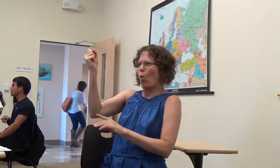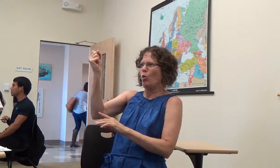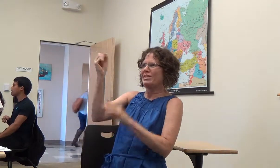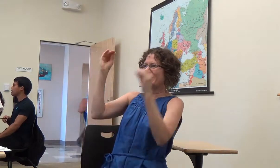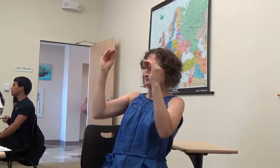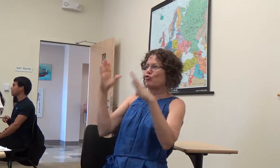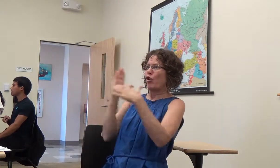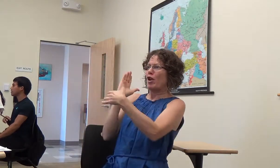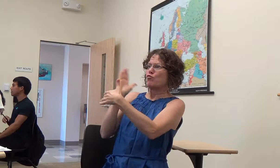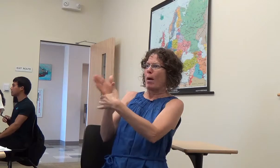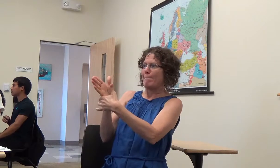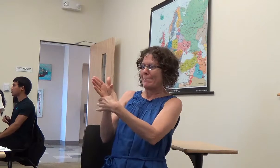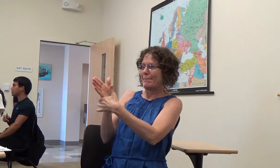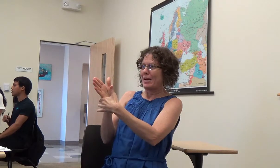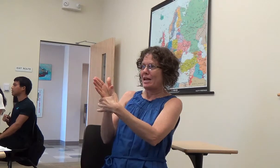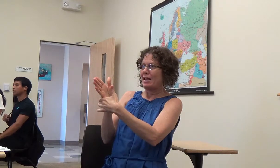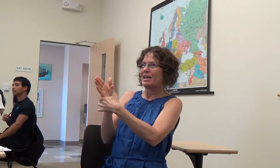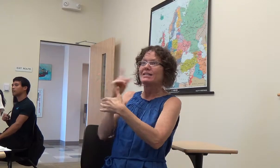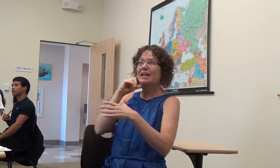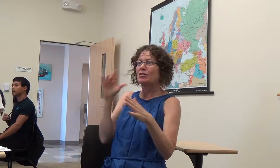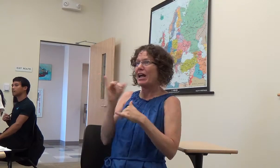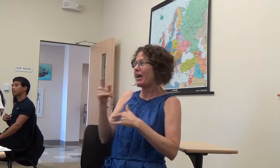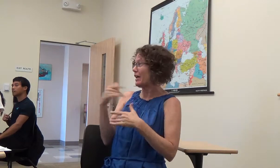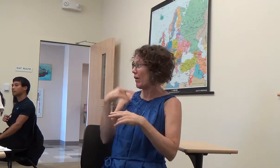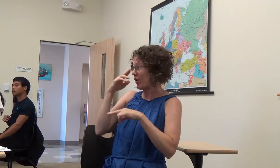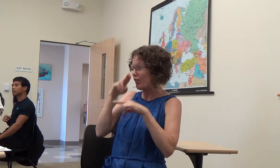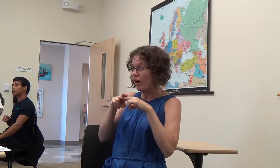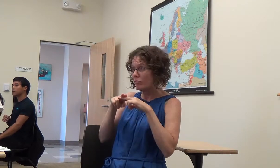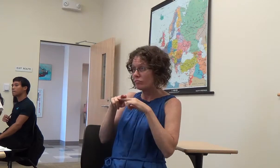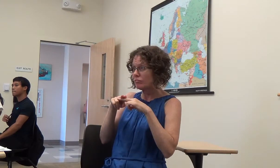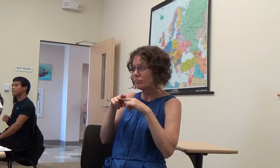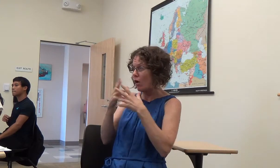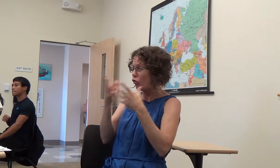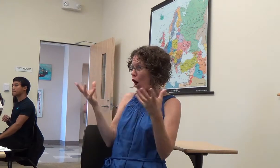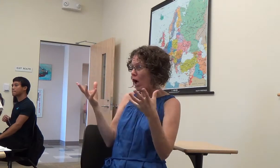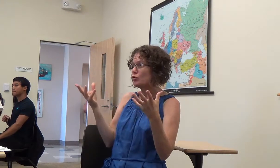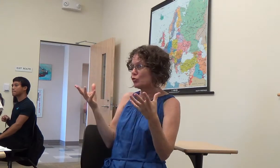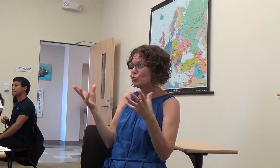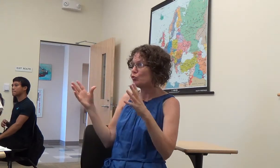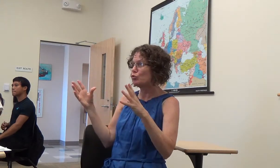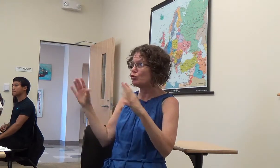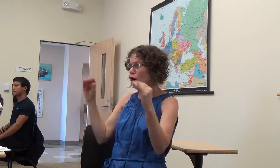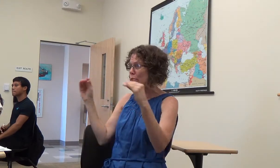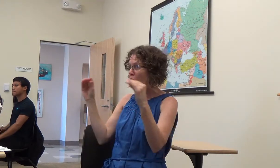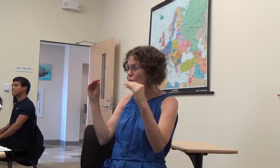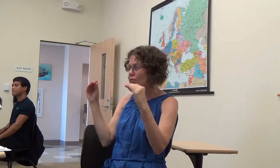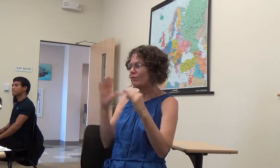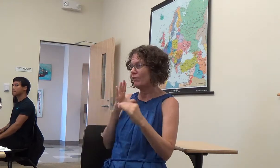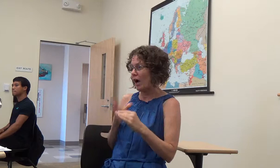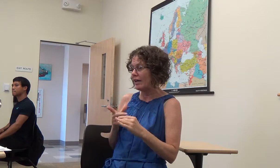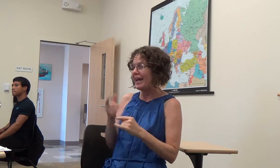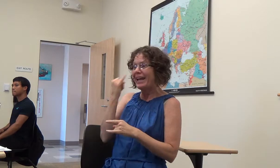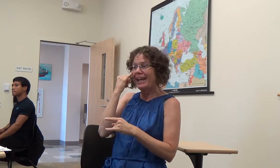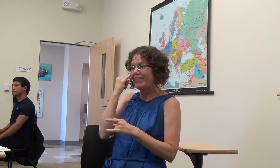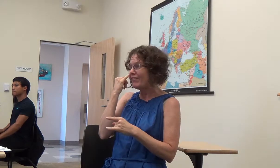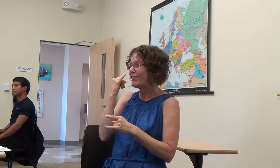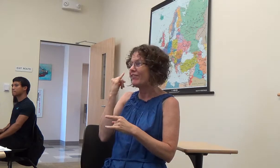interrupt real quick. It sounds like you guys are having a lot of fun. You got a lot of things to talk about. That's good. By now, if you haven't switched